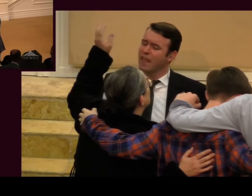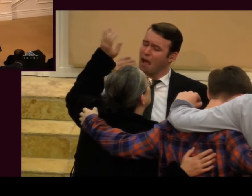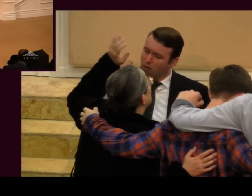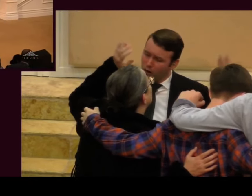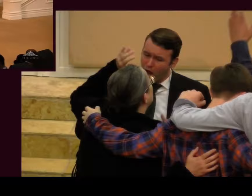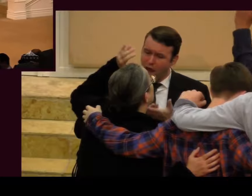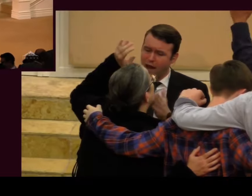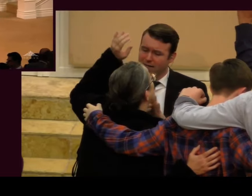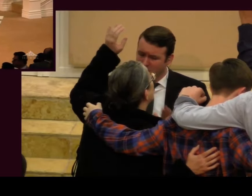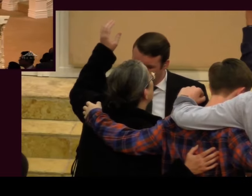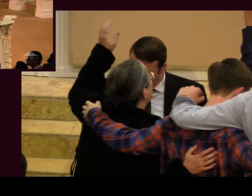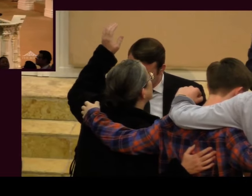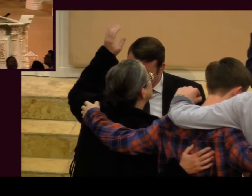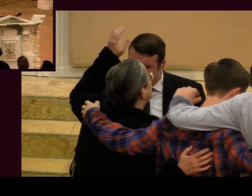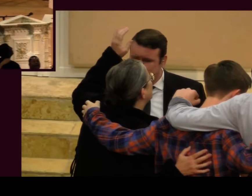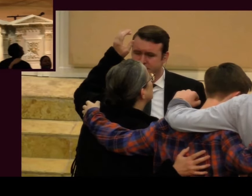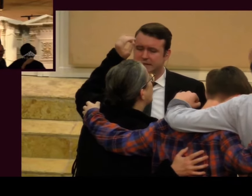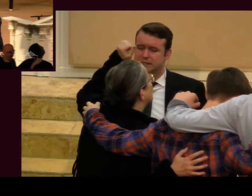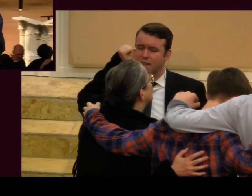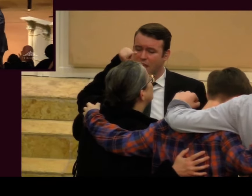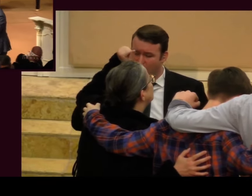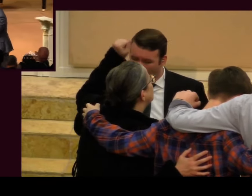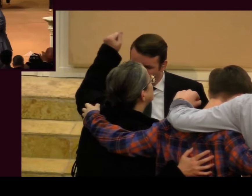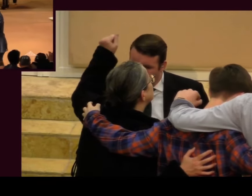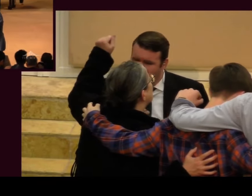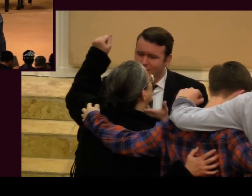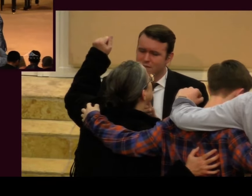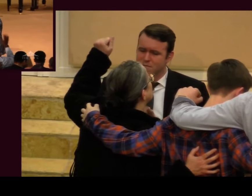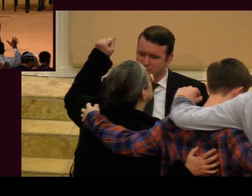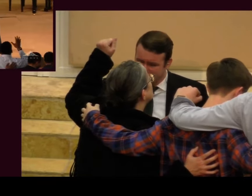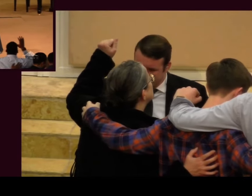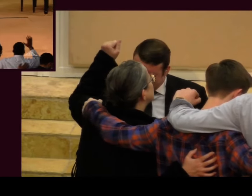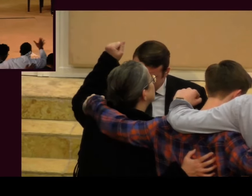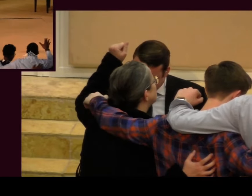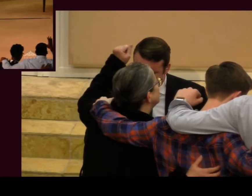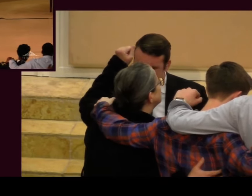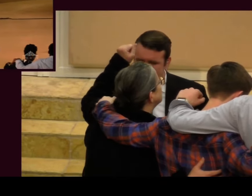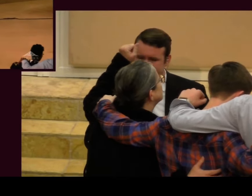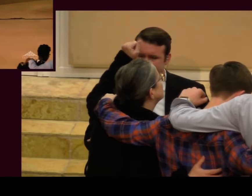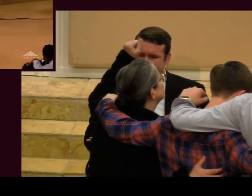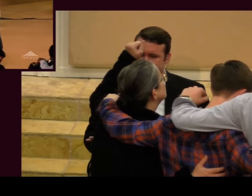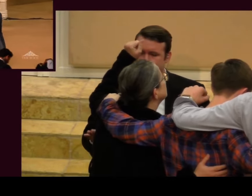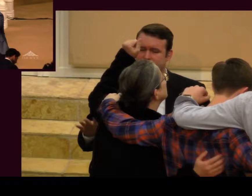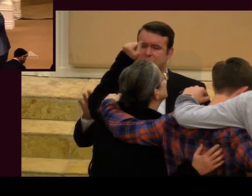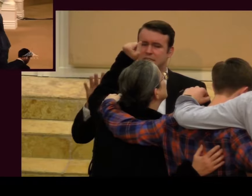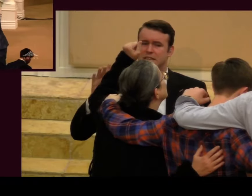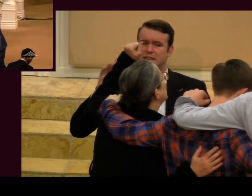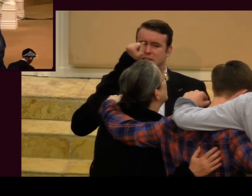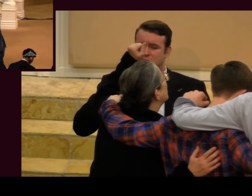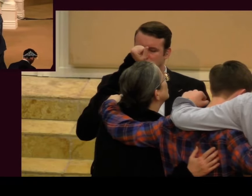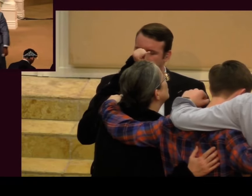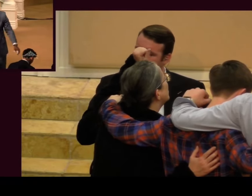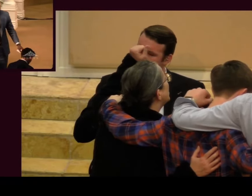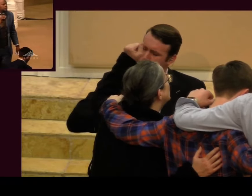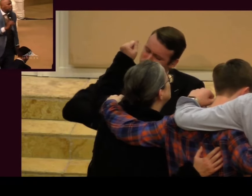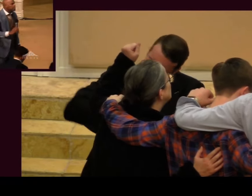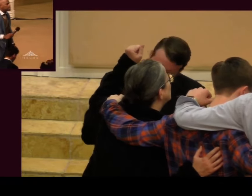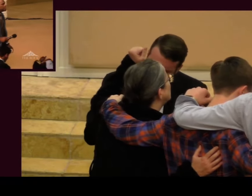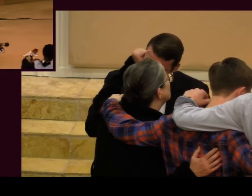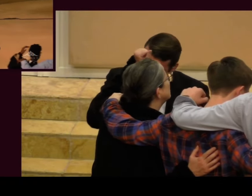And the God of peace, and the God of peace shall bruise Satan under your